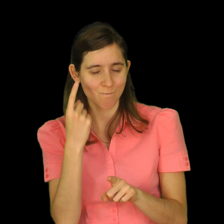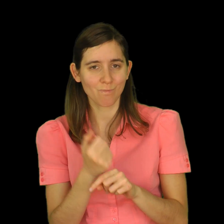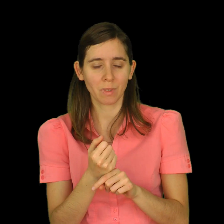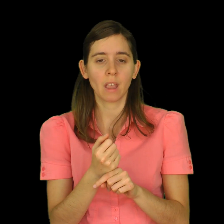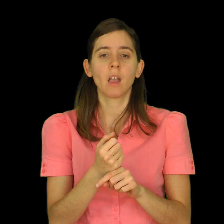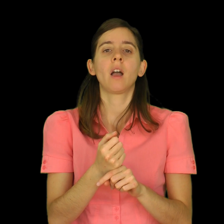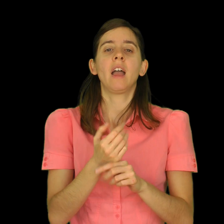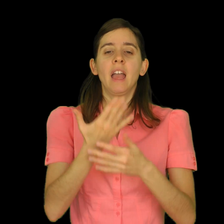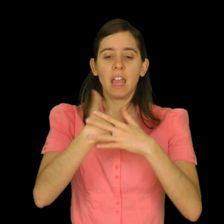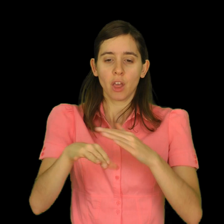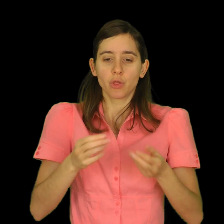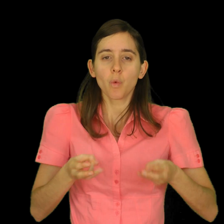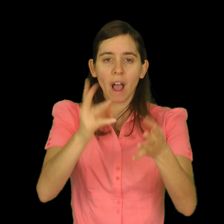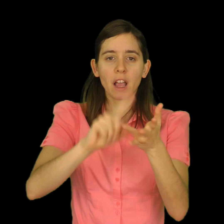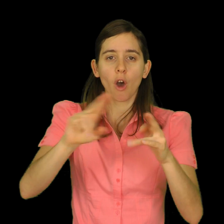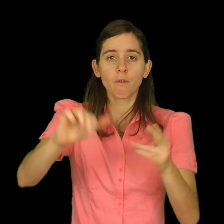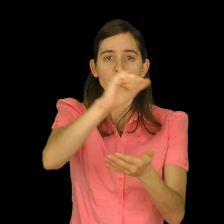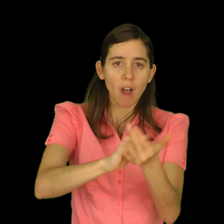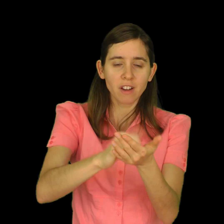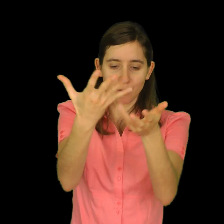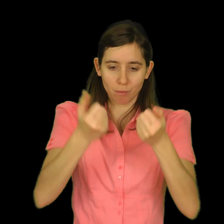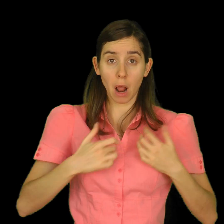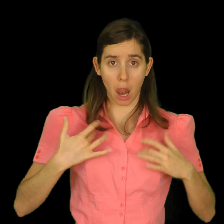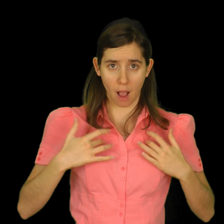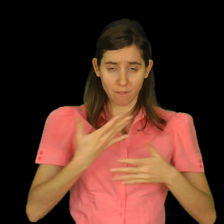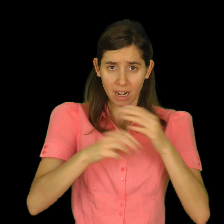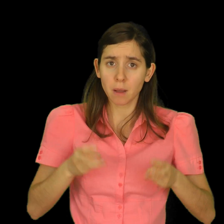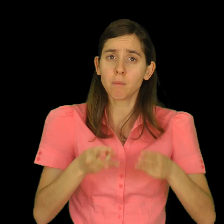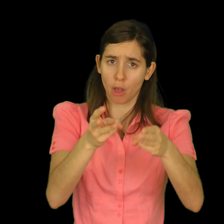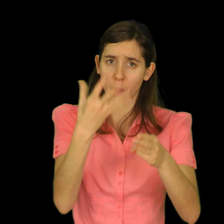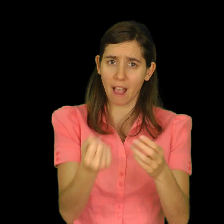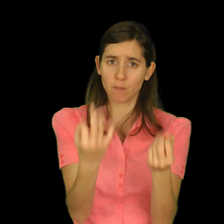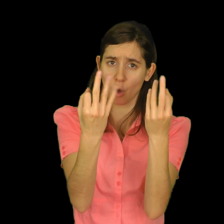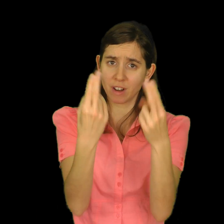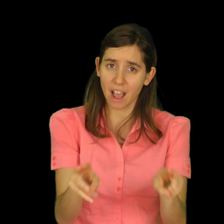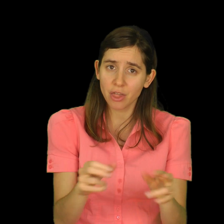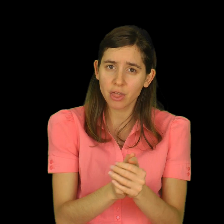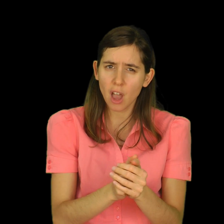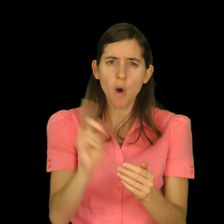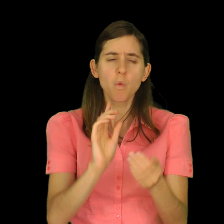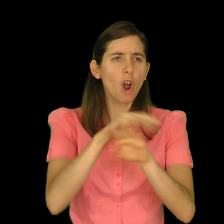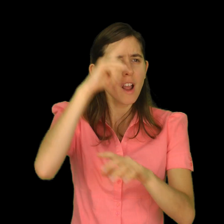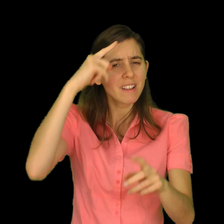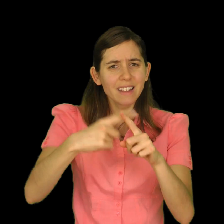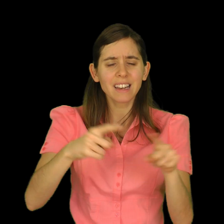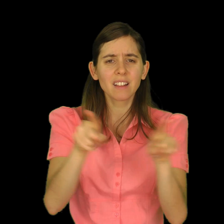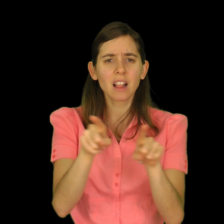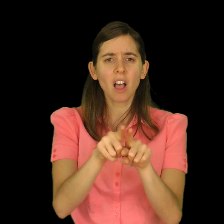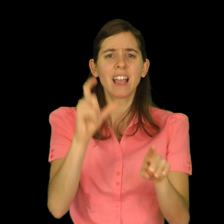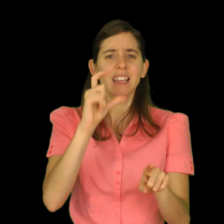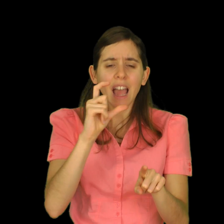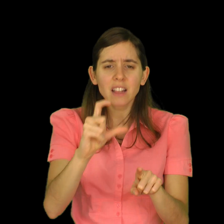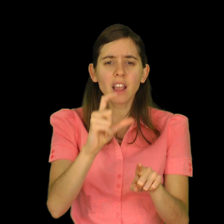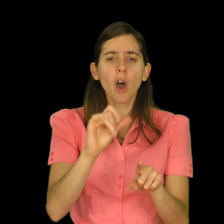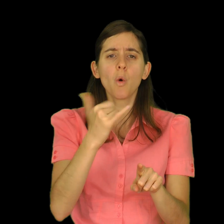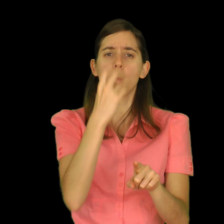the way of righteousness is life, and in the pathway thereof, there is no death. But what about cancer and car accidents and